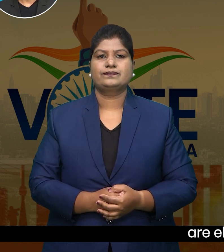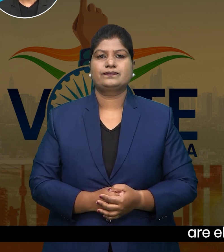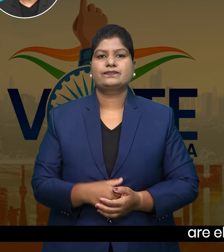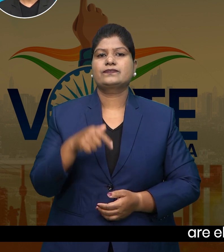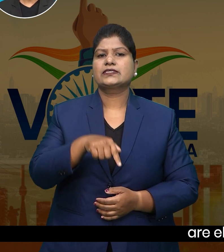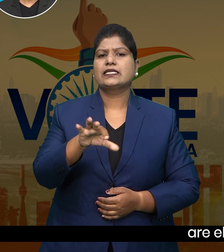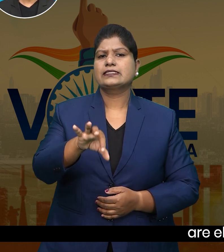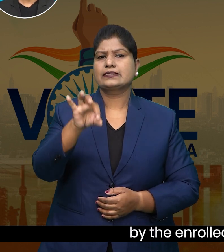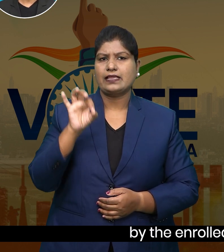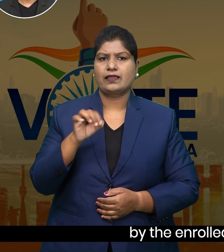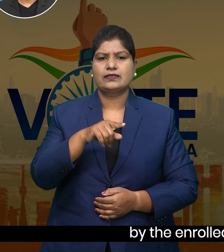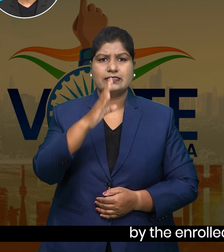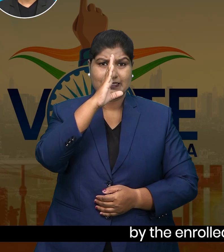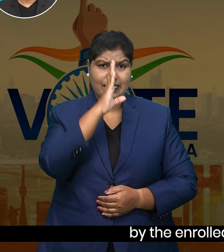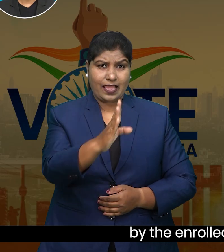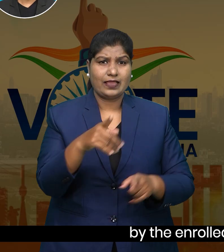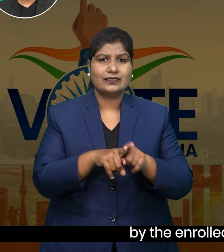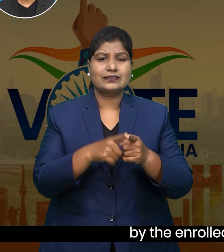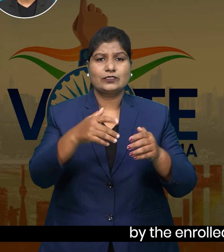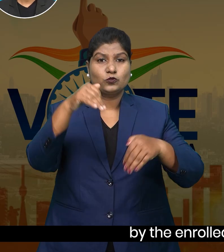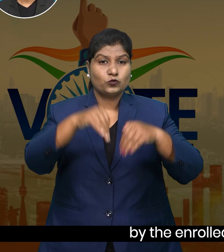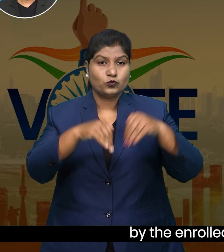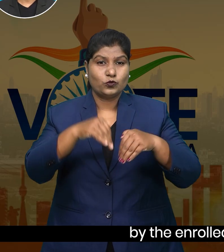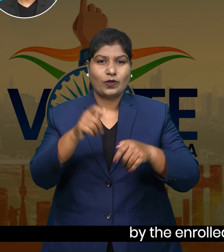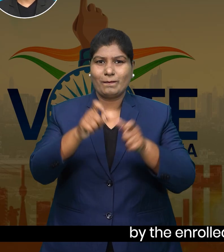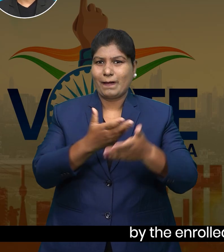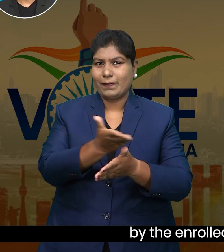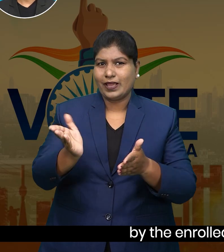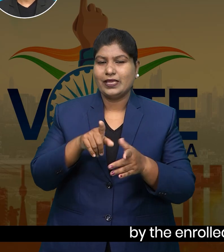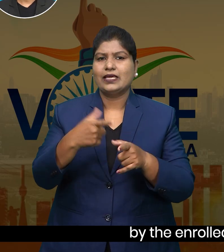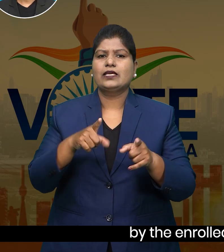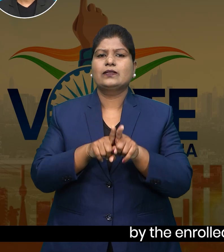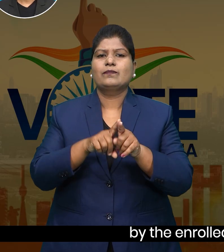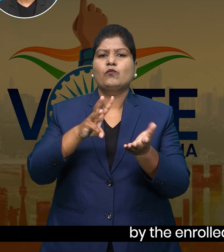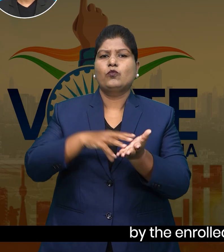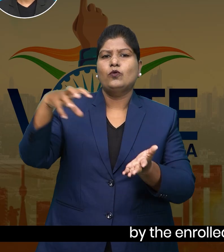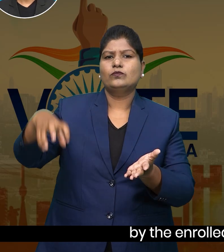are elected directly by the enrolled voters of municipality